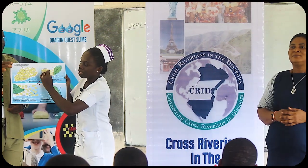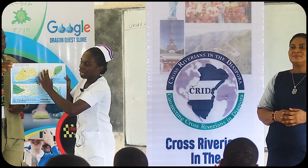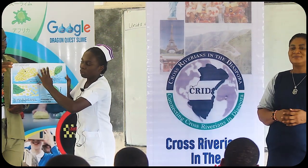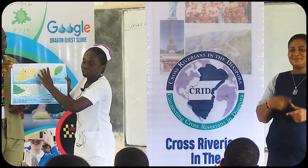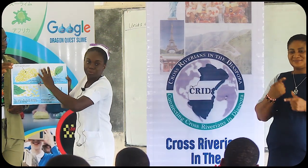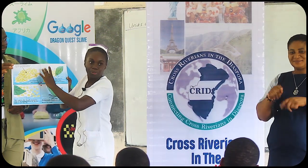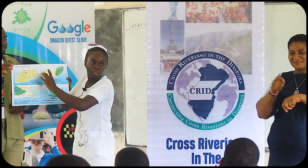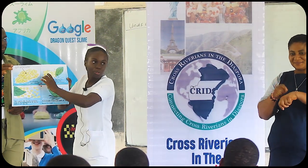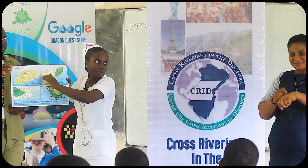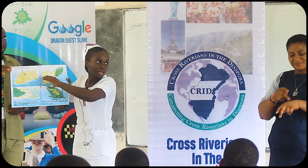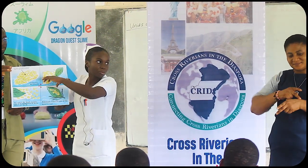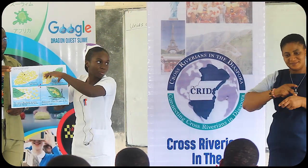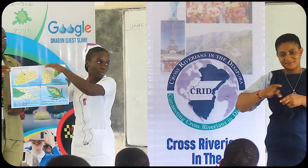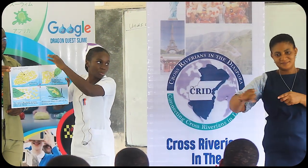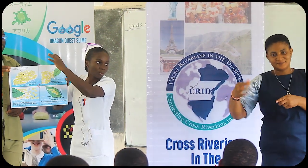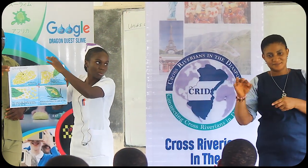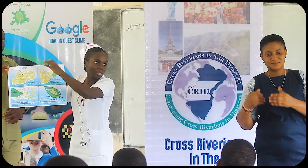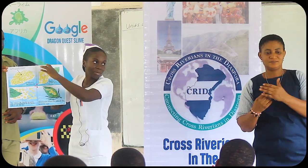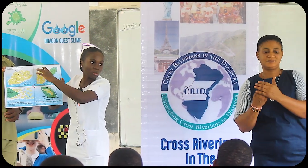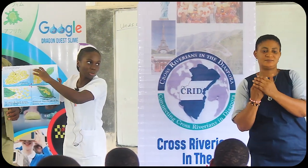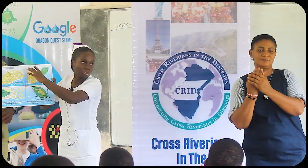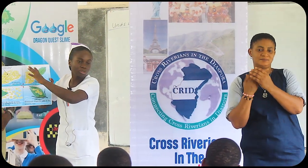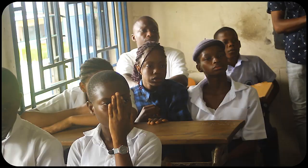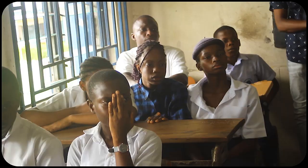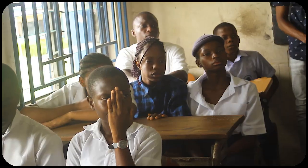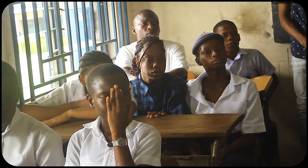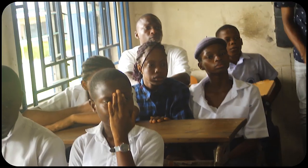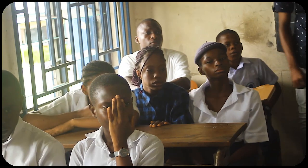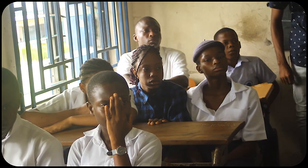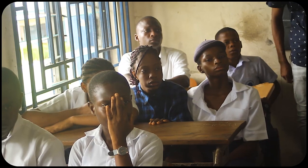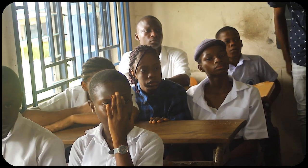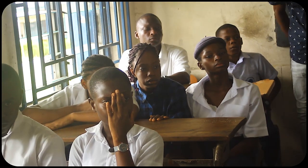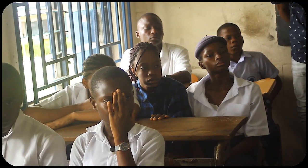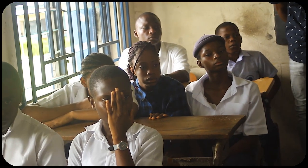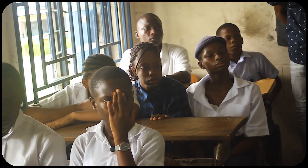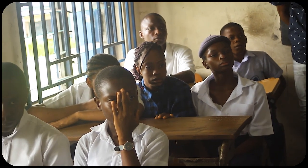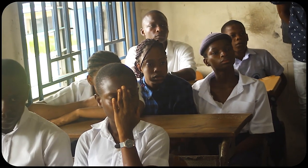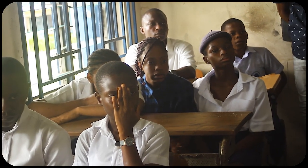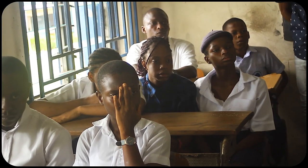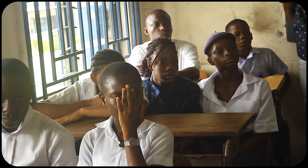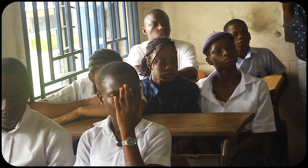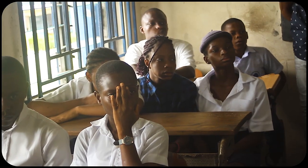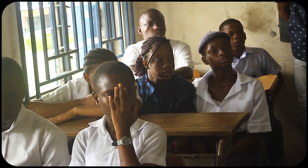for the time or the period of their growth where they matured into a grown